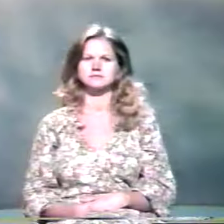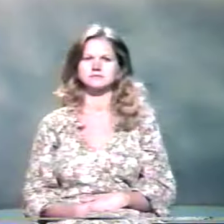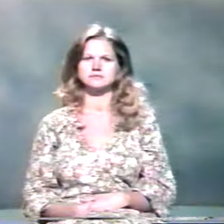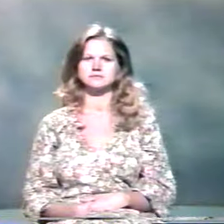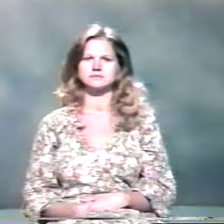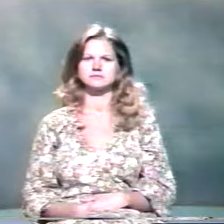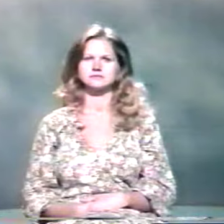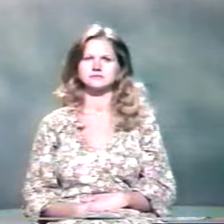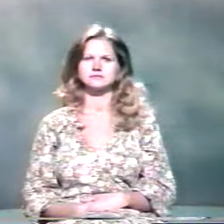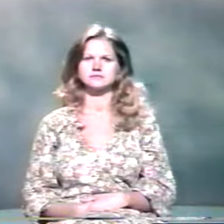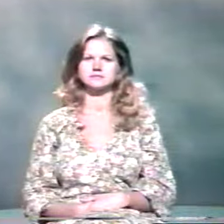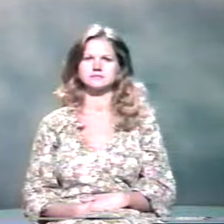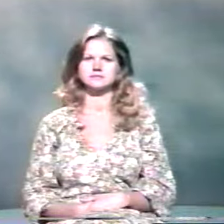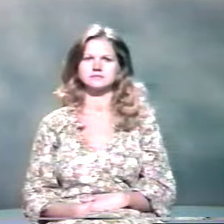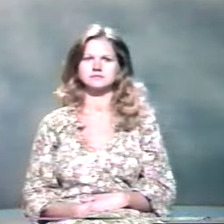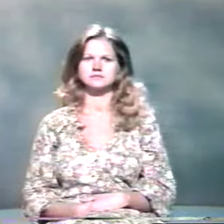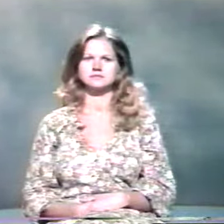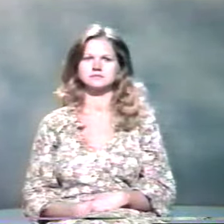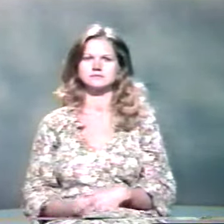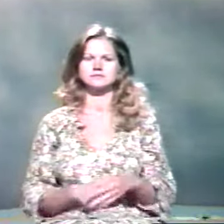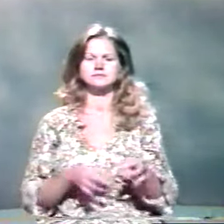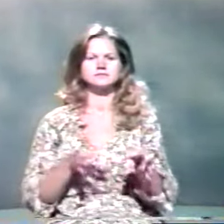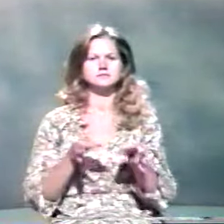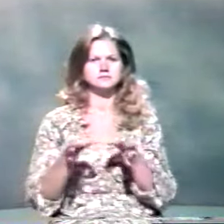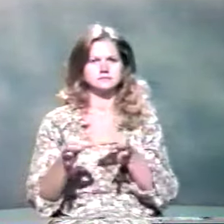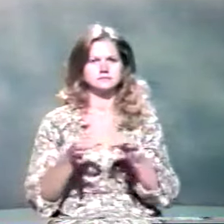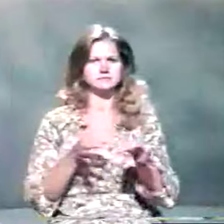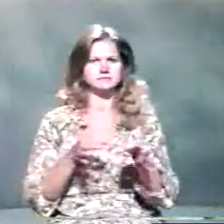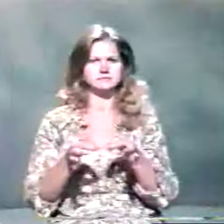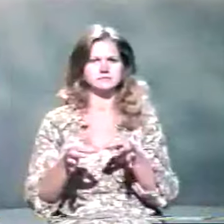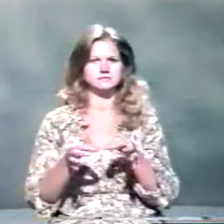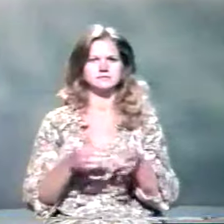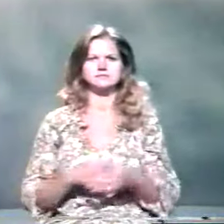Here is the sign explain in its basic form.